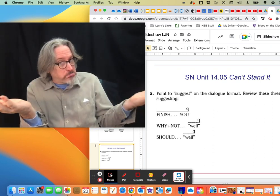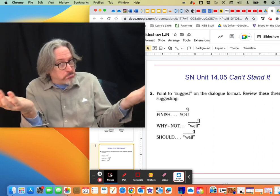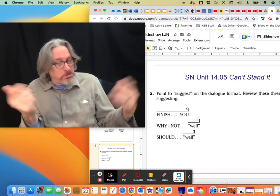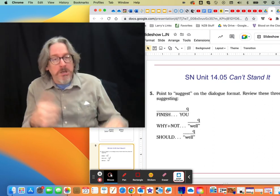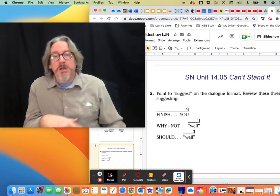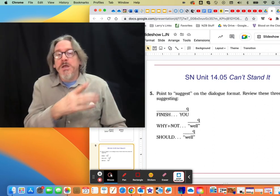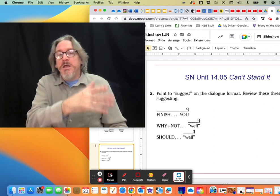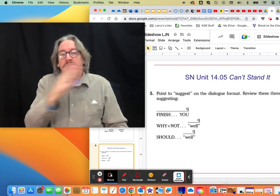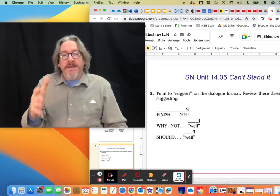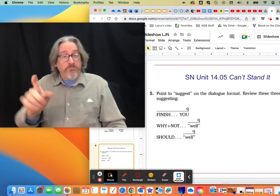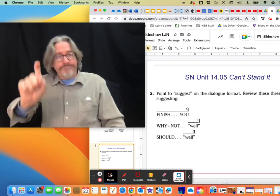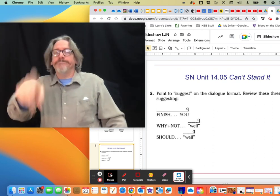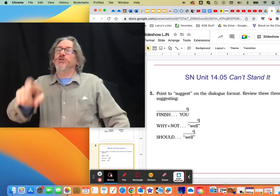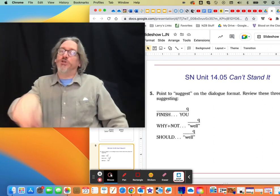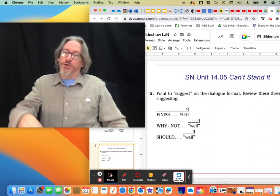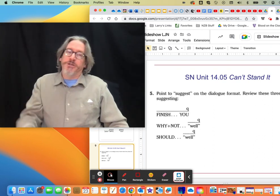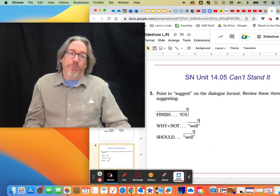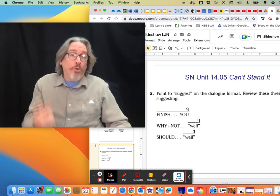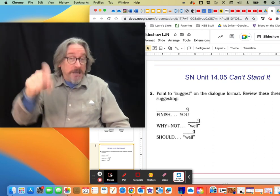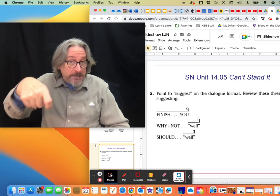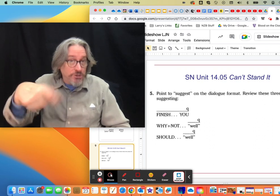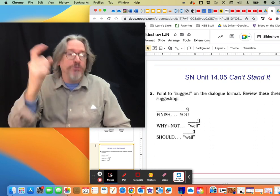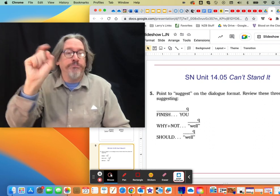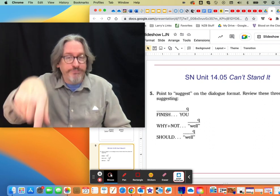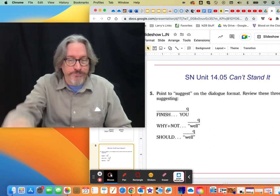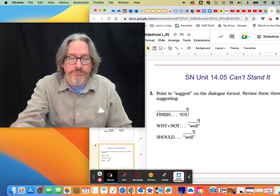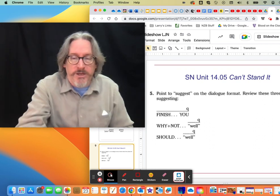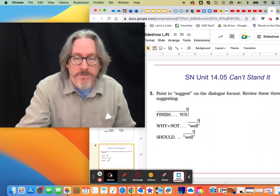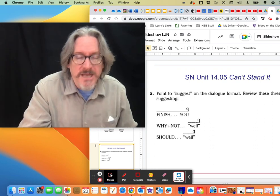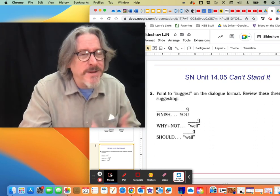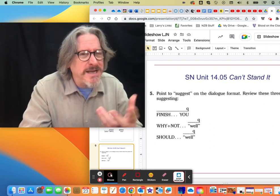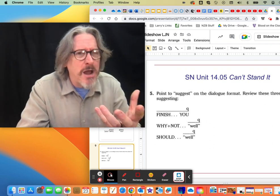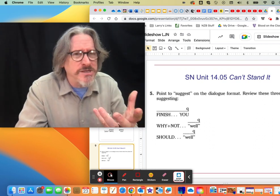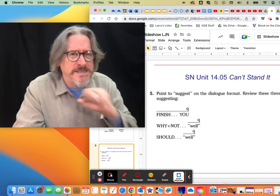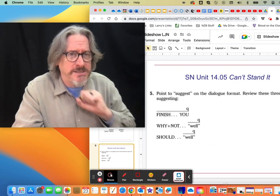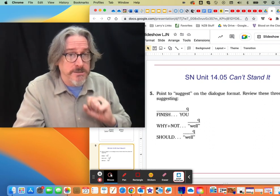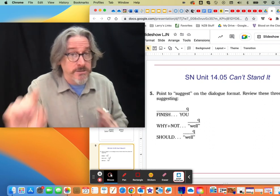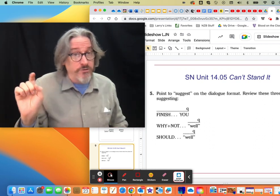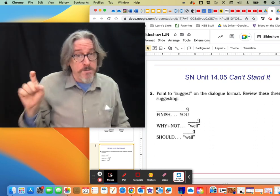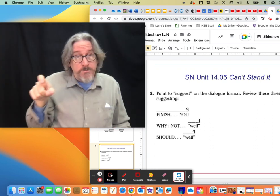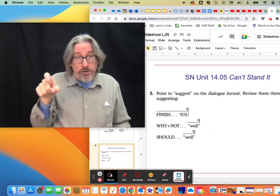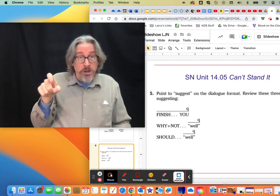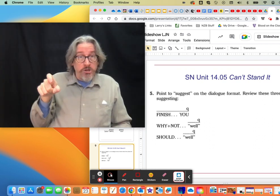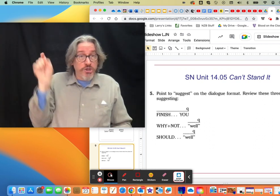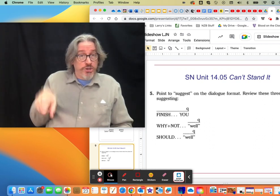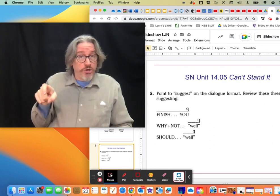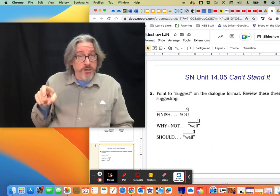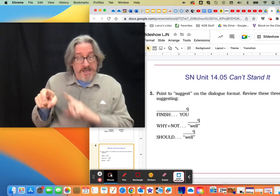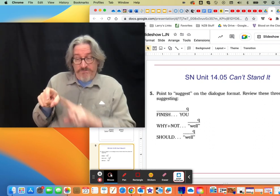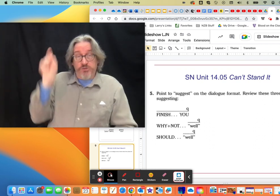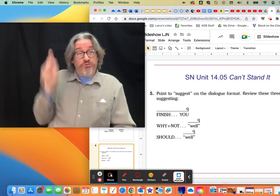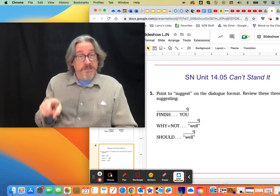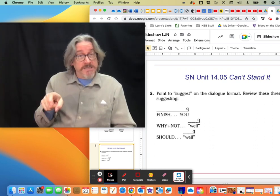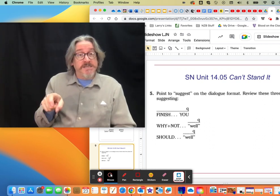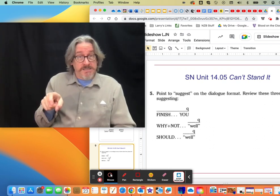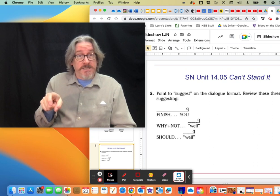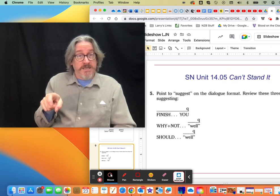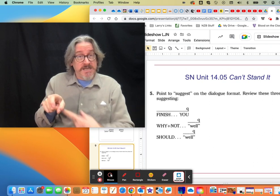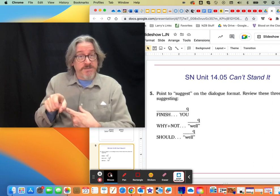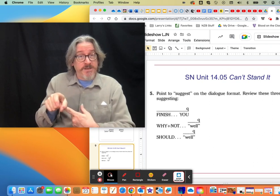suggestion. Then you should or need to. Right? And depending on how insistent, if you remember, should, like if it's